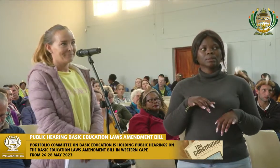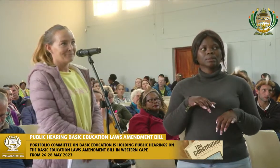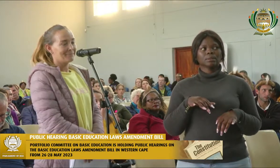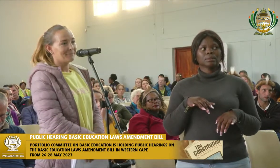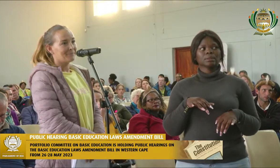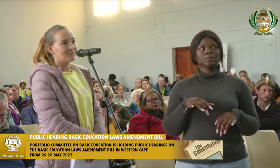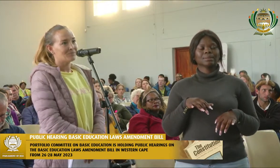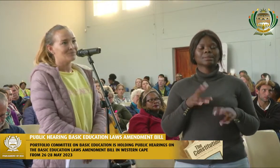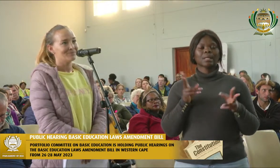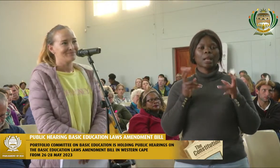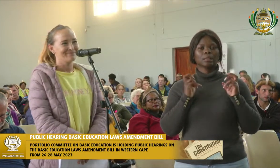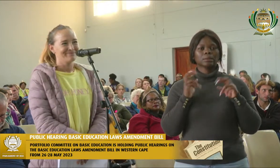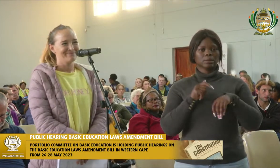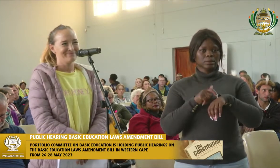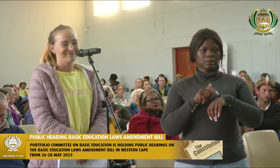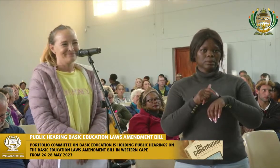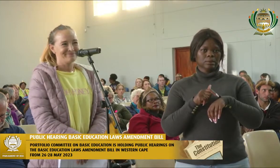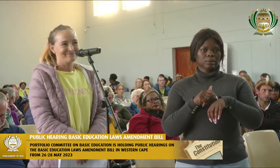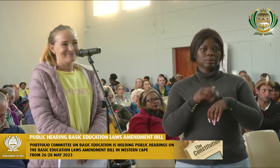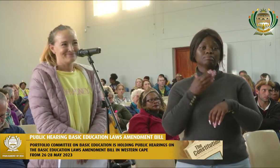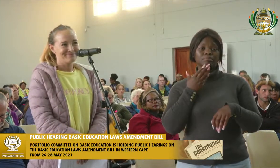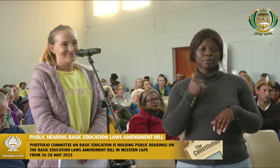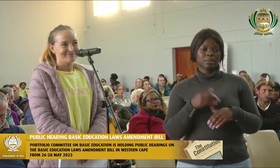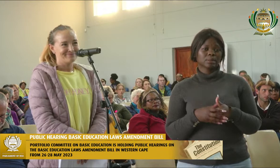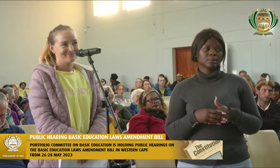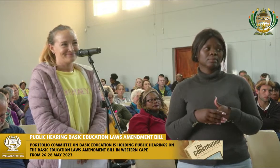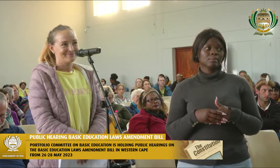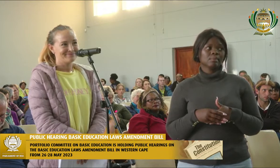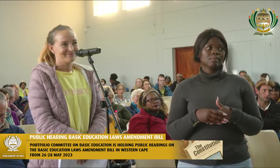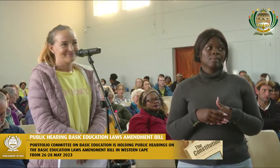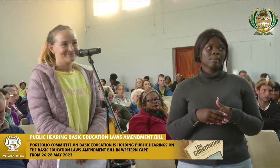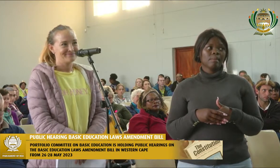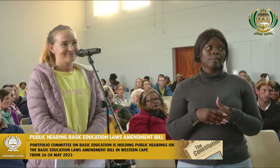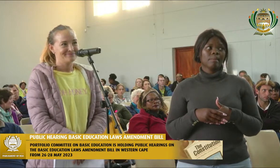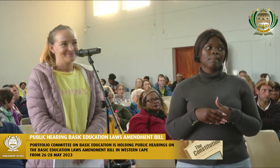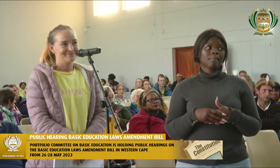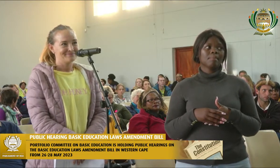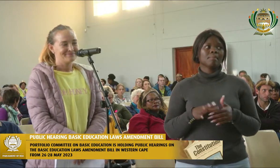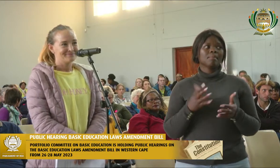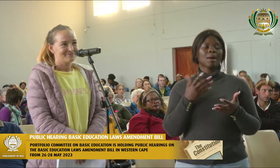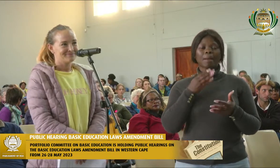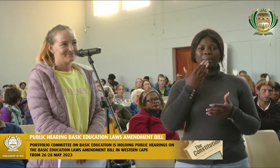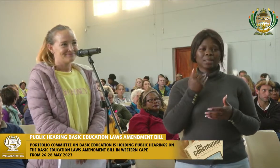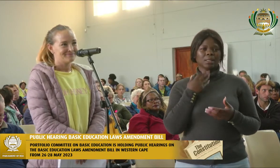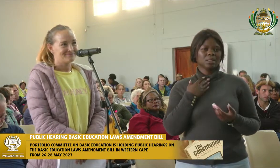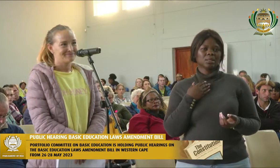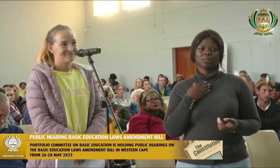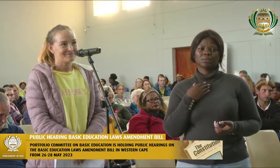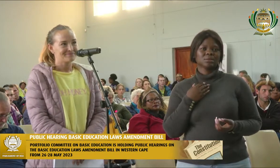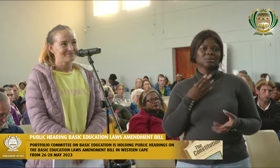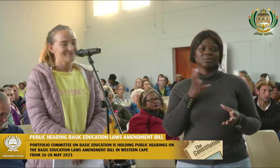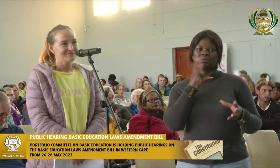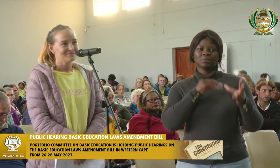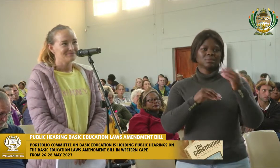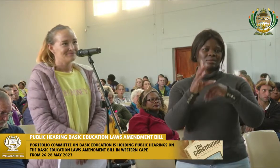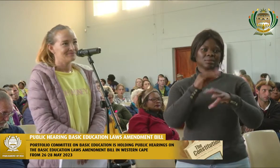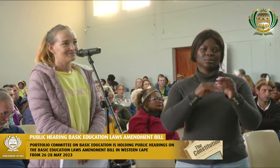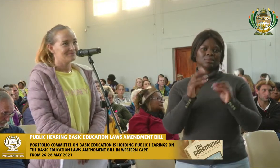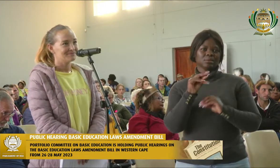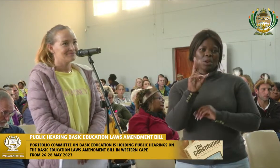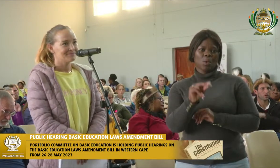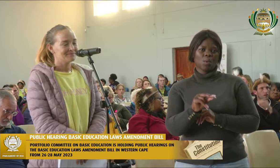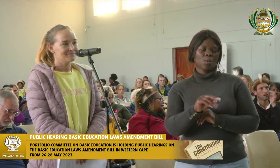is in session. Can we not drown the speaker? Because what is